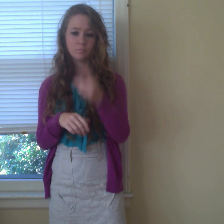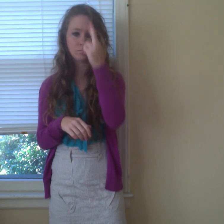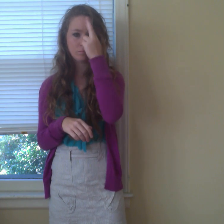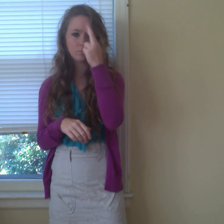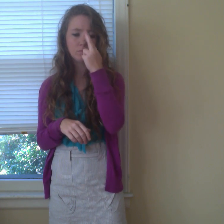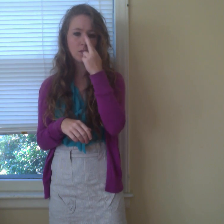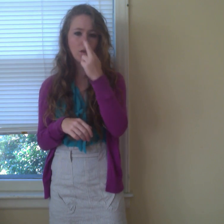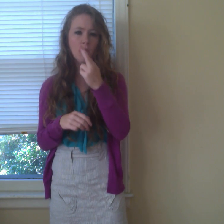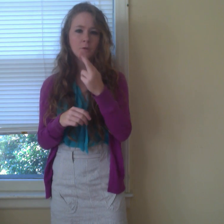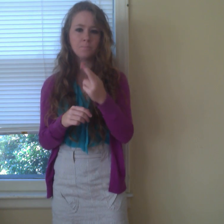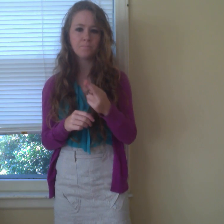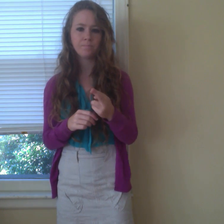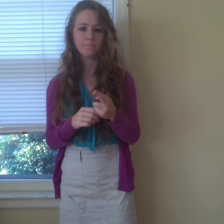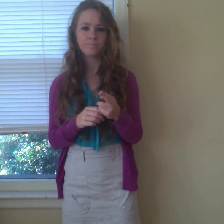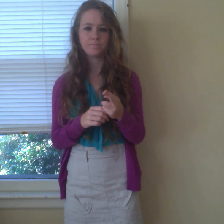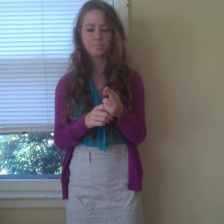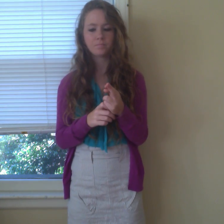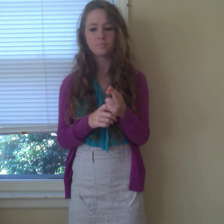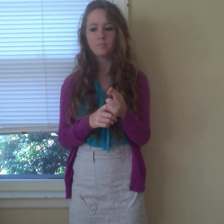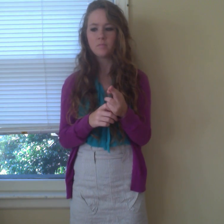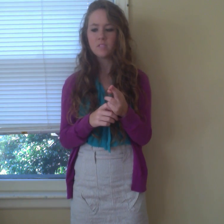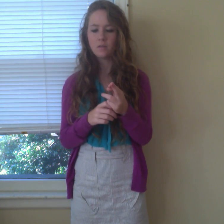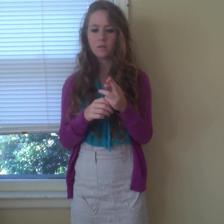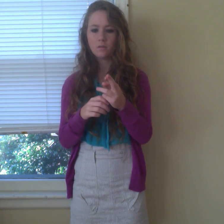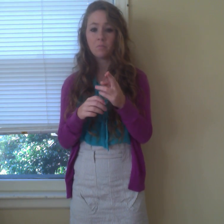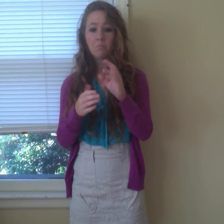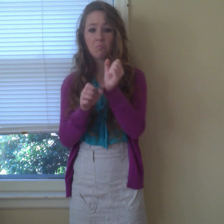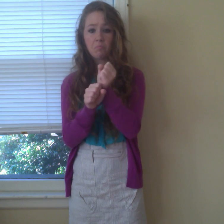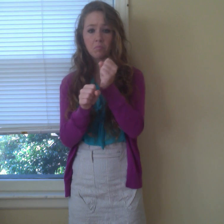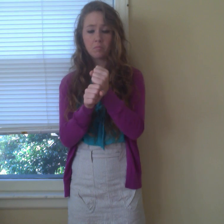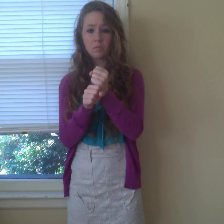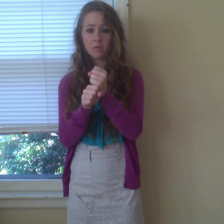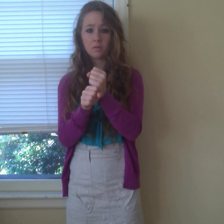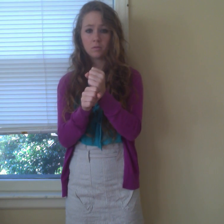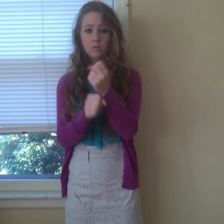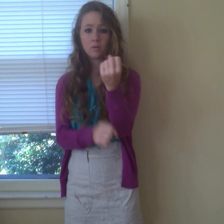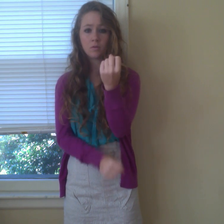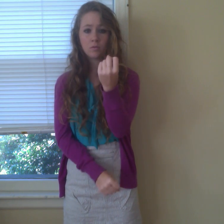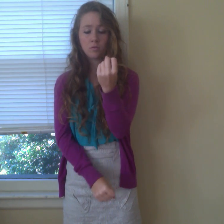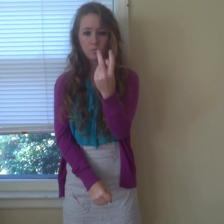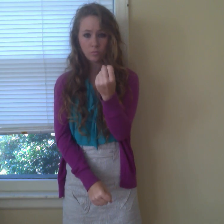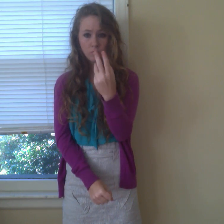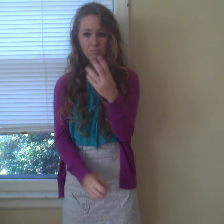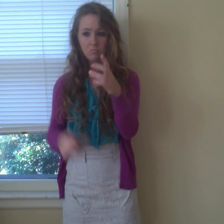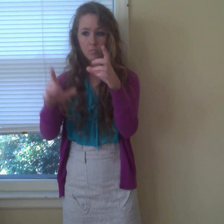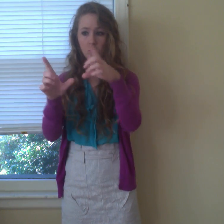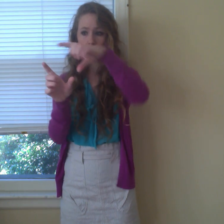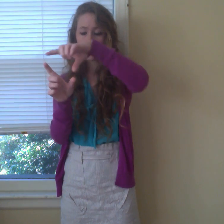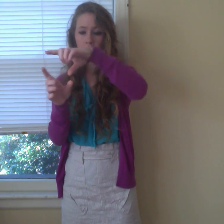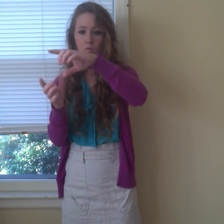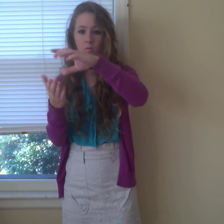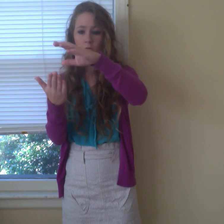created the 12 tables of the Roman law, and in effect, built a republic that limited government power and left the people